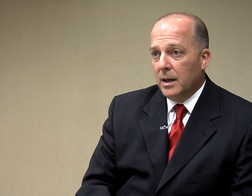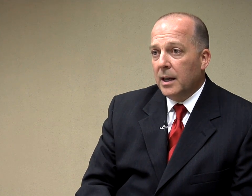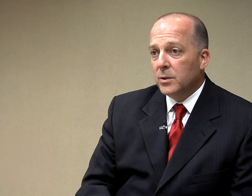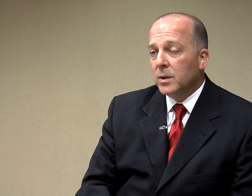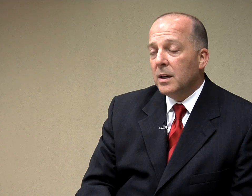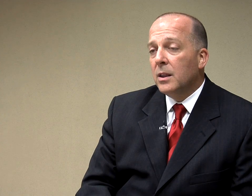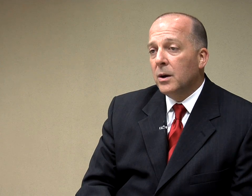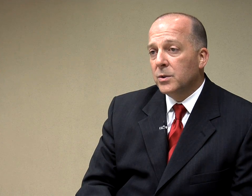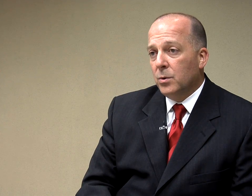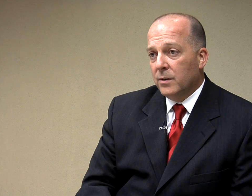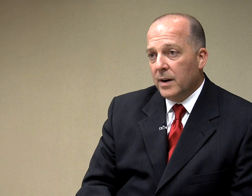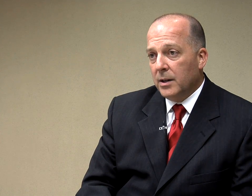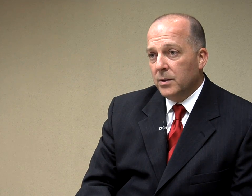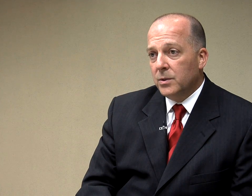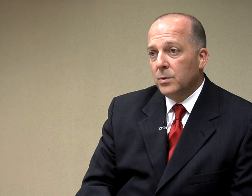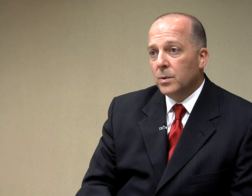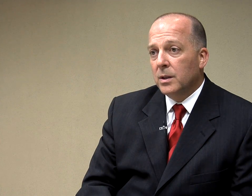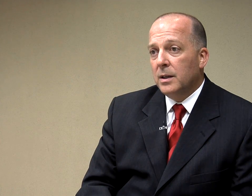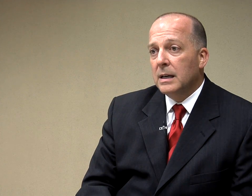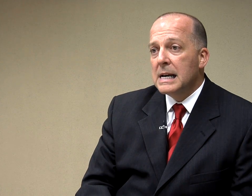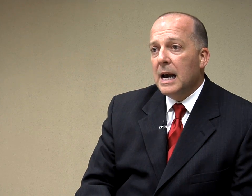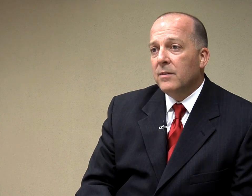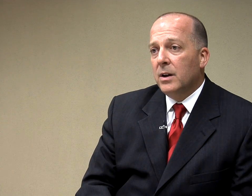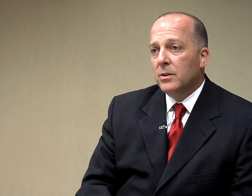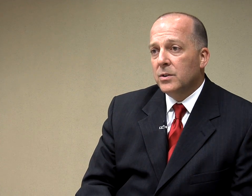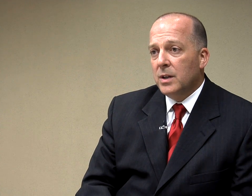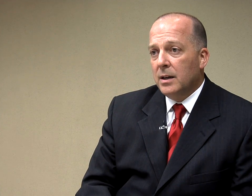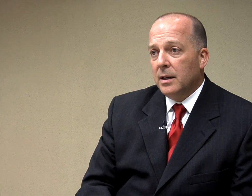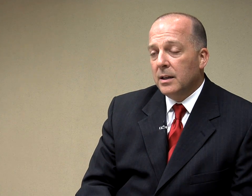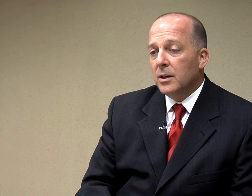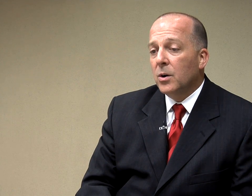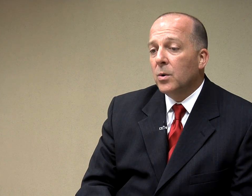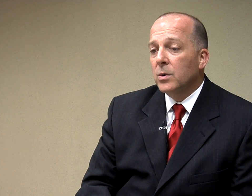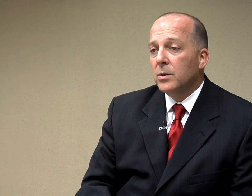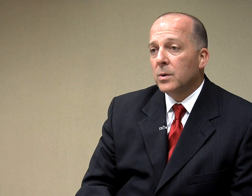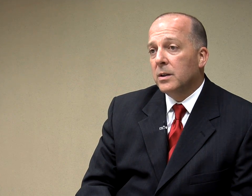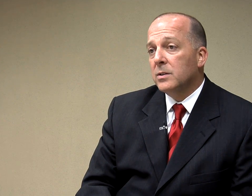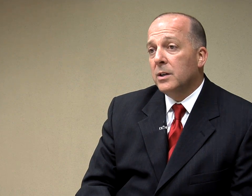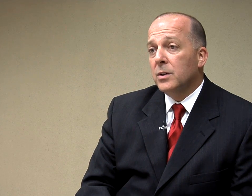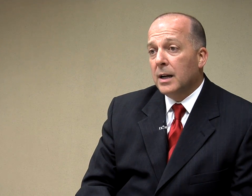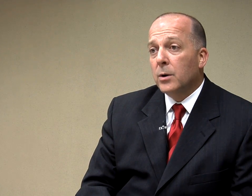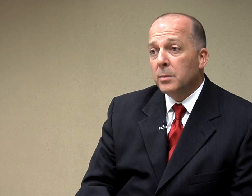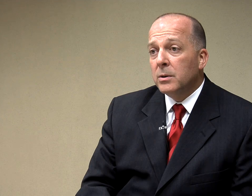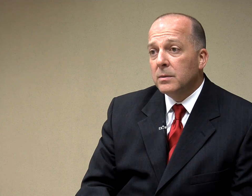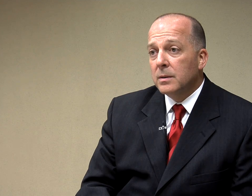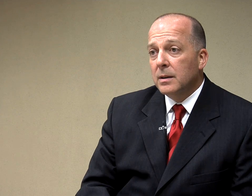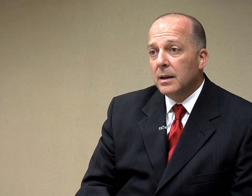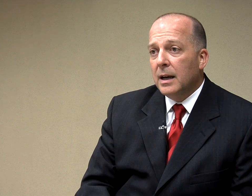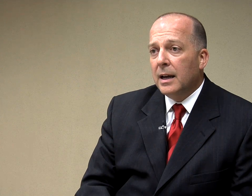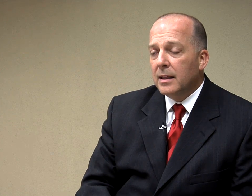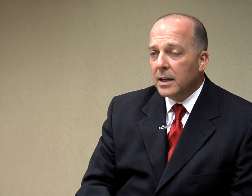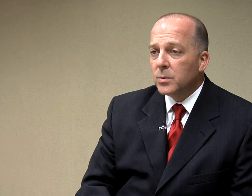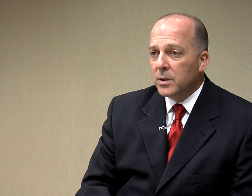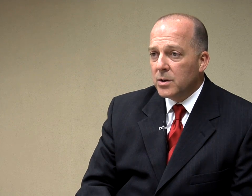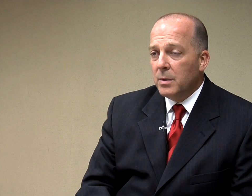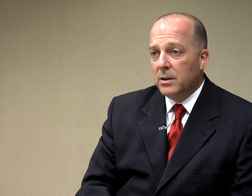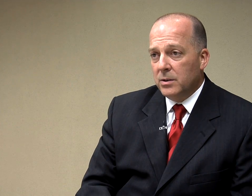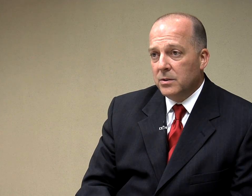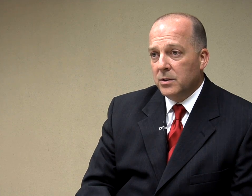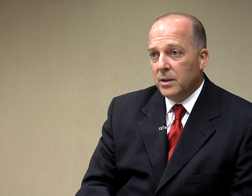And it's within those core values you really have an understanding and can hold an organization accountable. And that's where you should make your decision